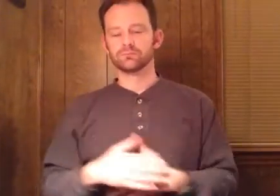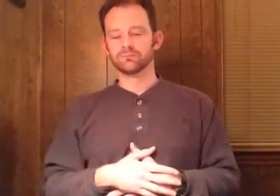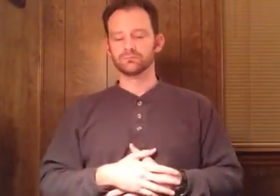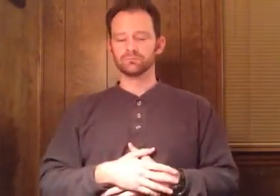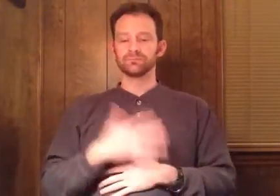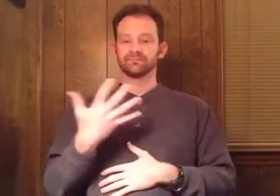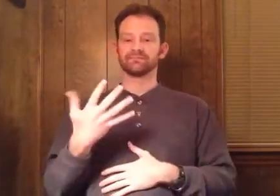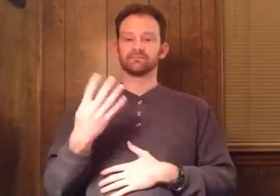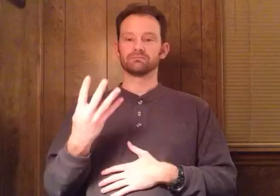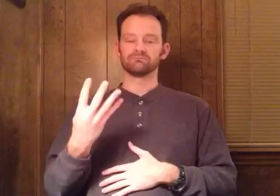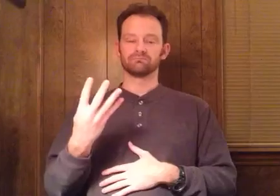4,